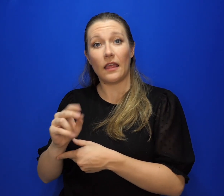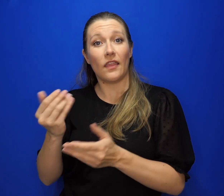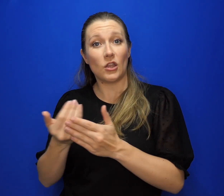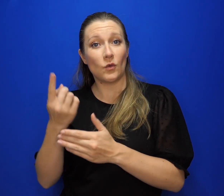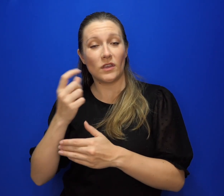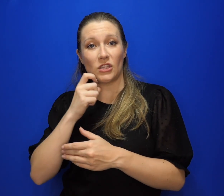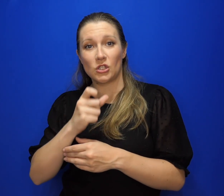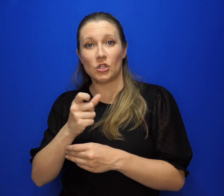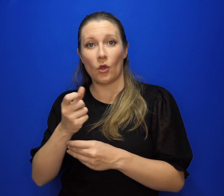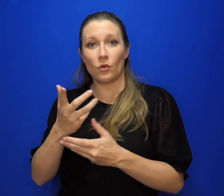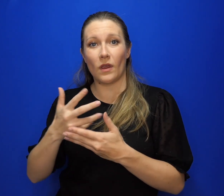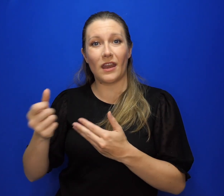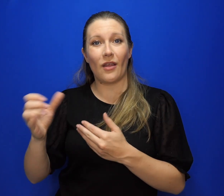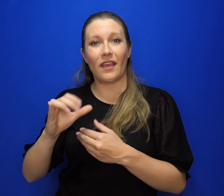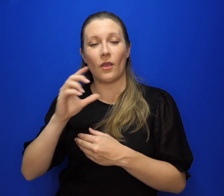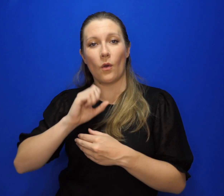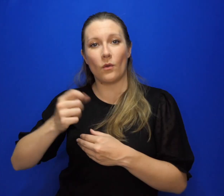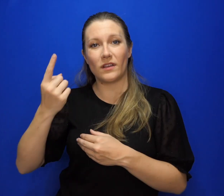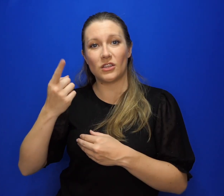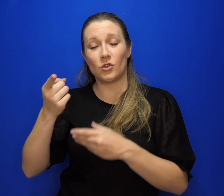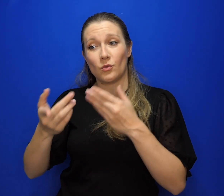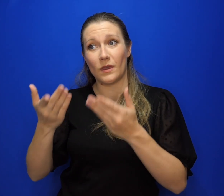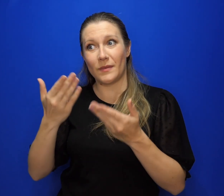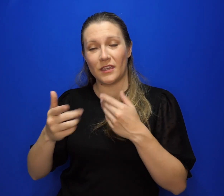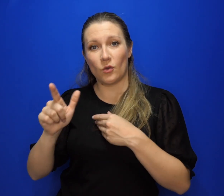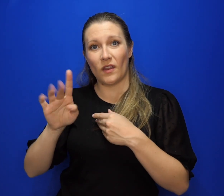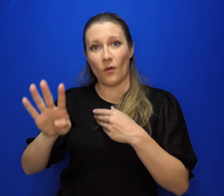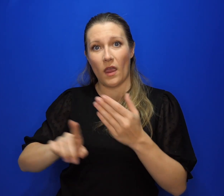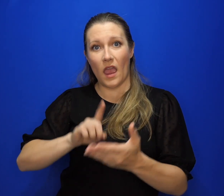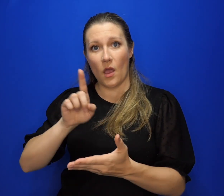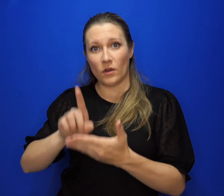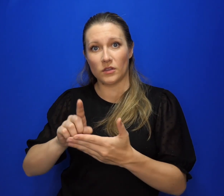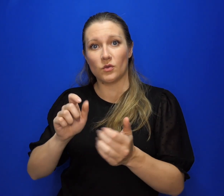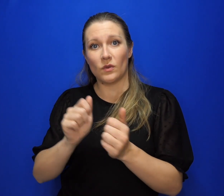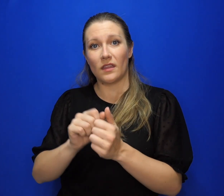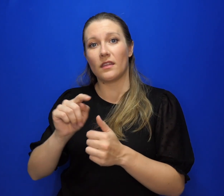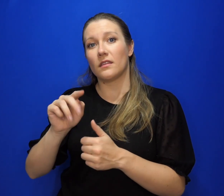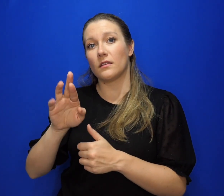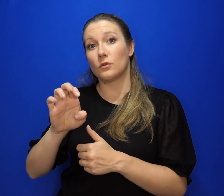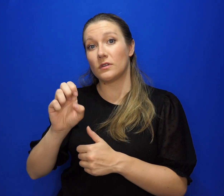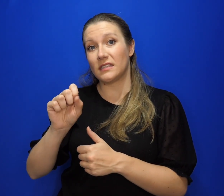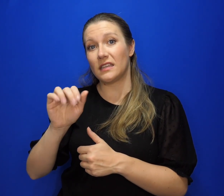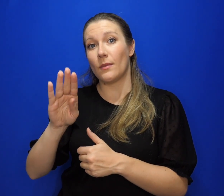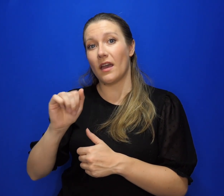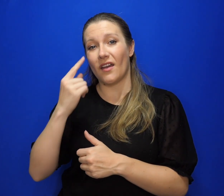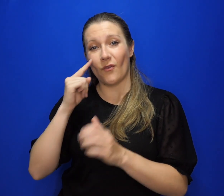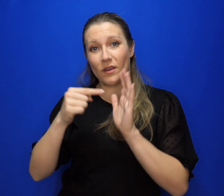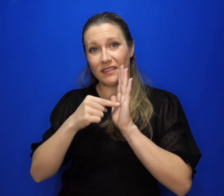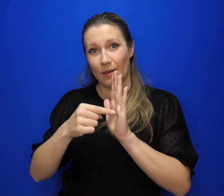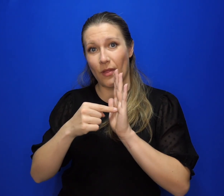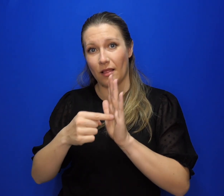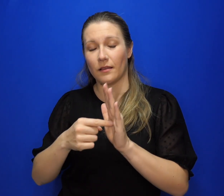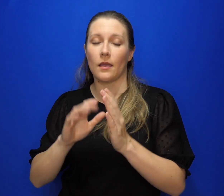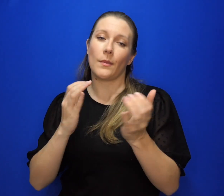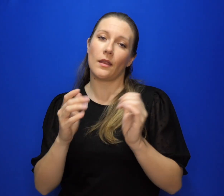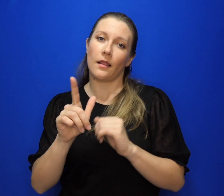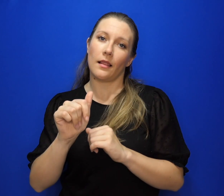older ones do. So you might be 24 hours if you did this with Tresiba, for example. Correct. Versus if you did it with Lantus